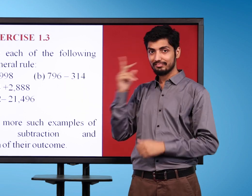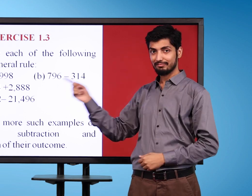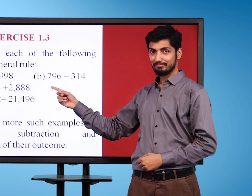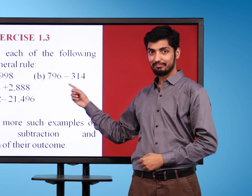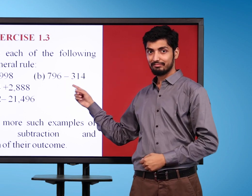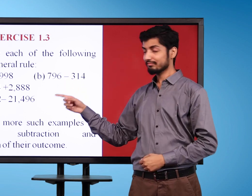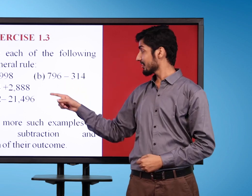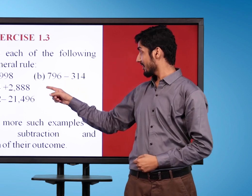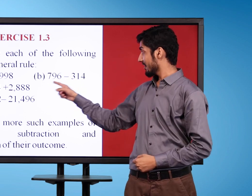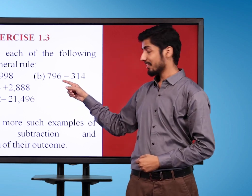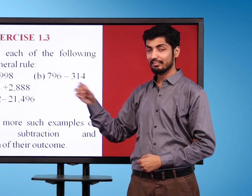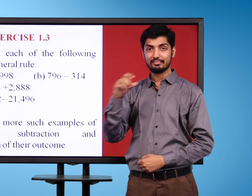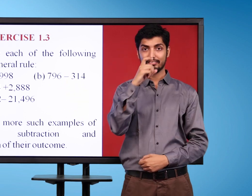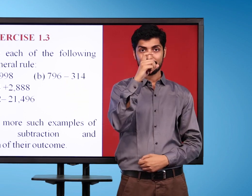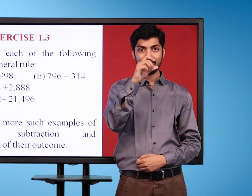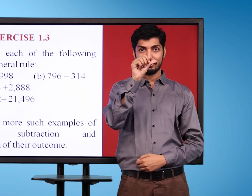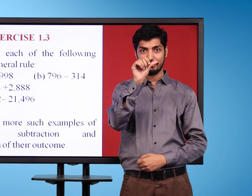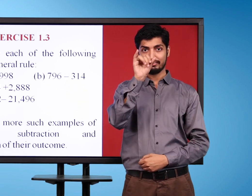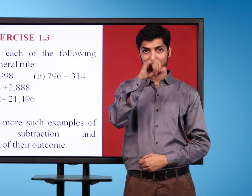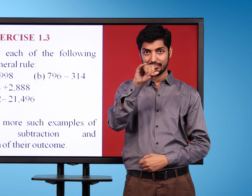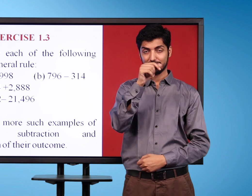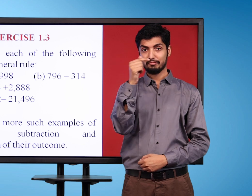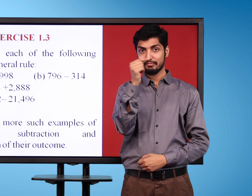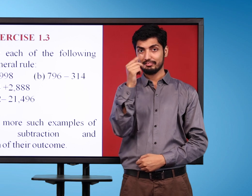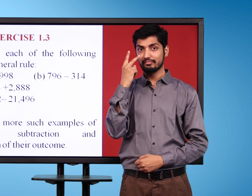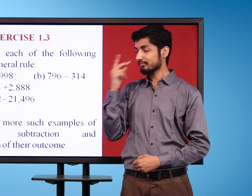B. 796 minus 314.